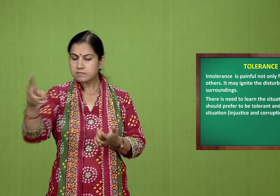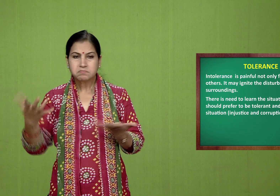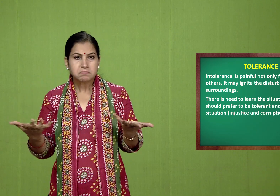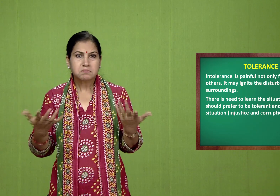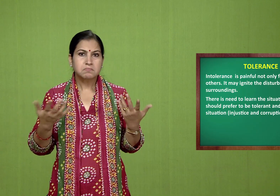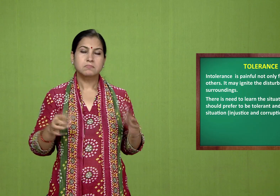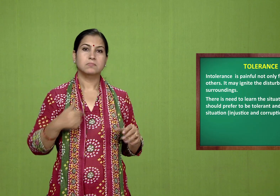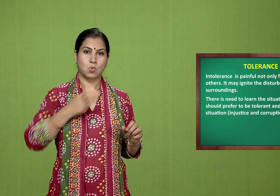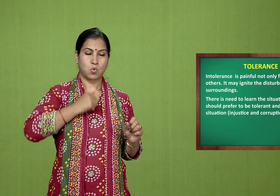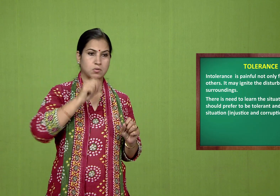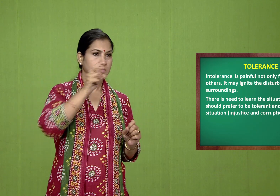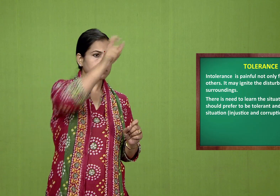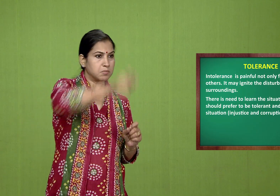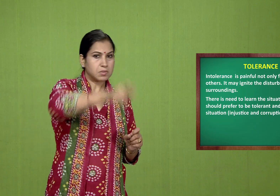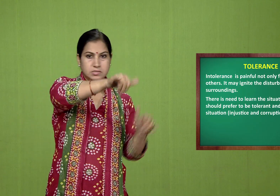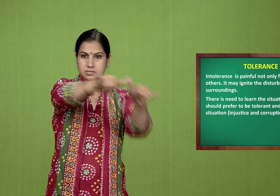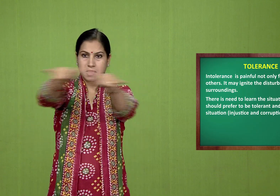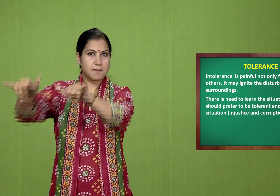that exist among us.